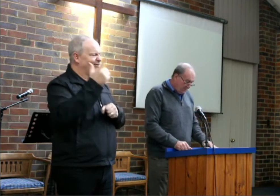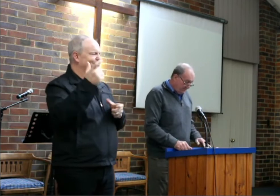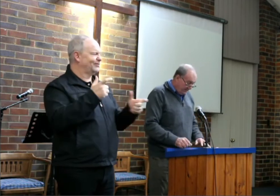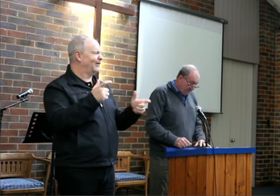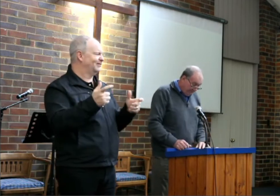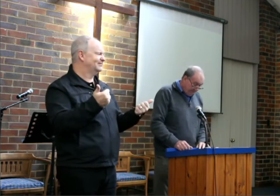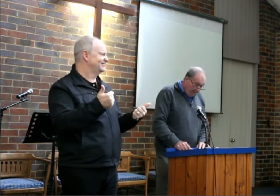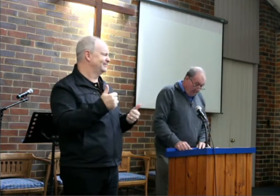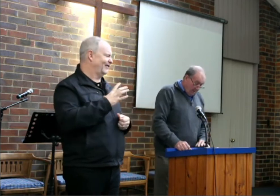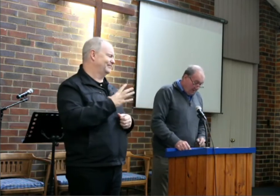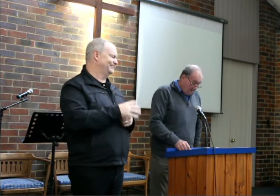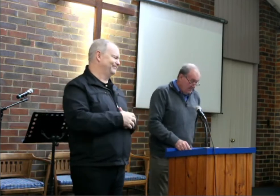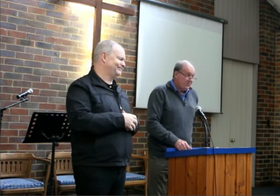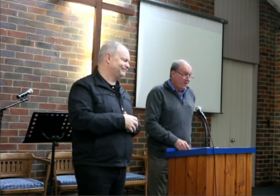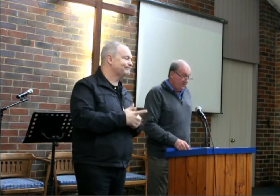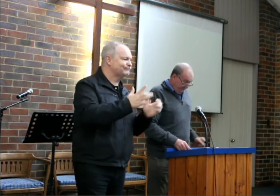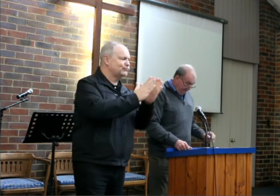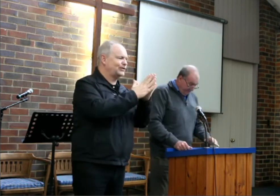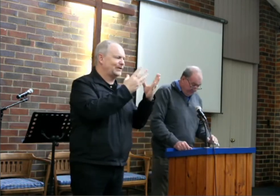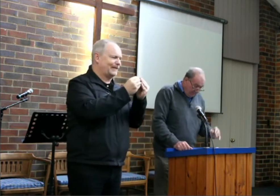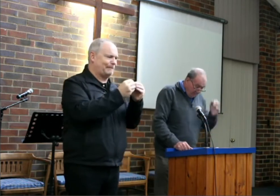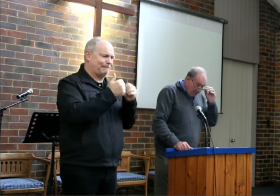under control. Anyway, okay, let's pray.